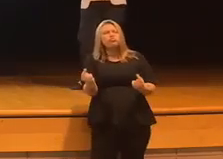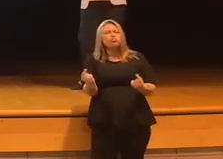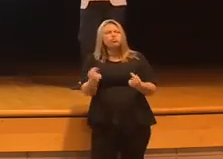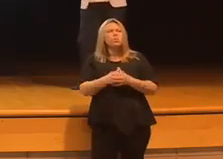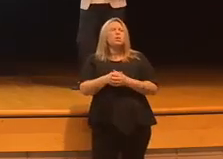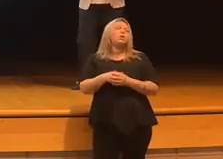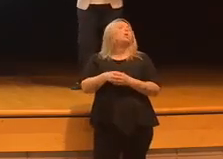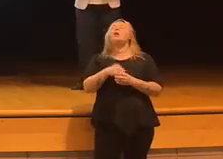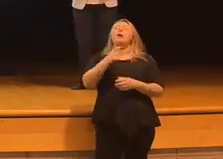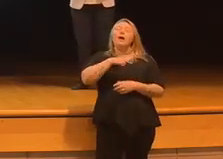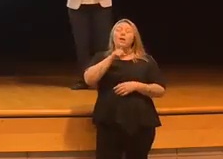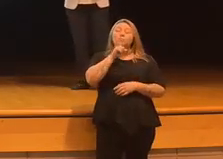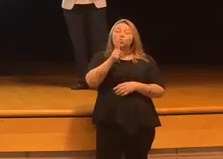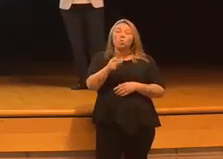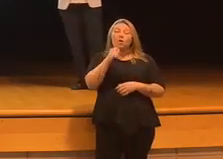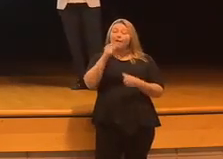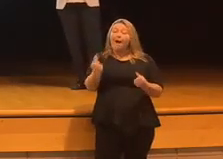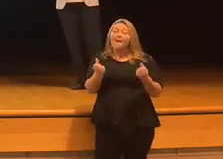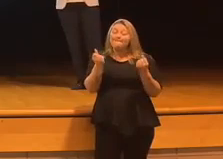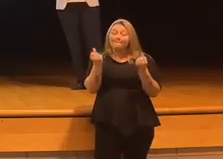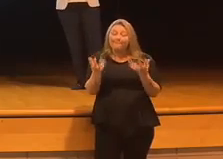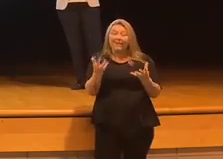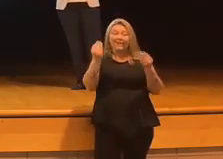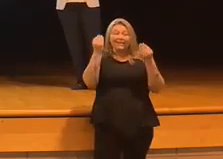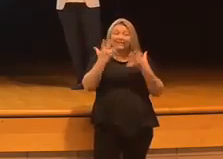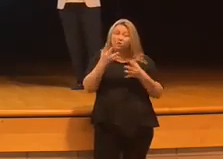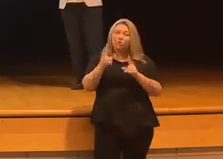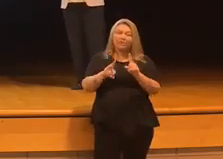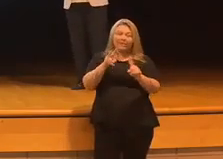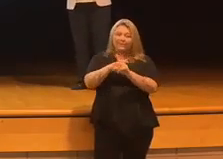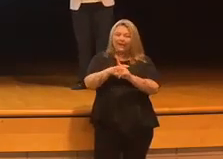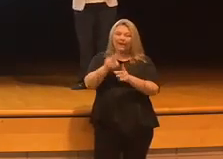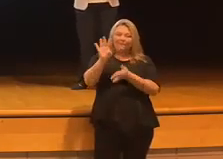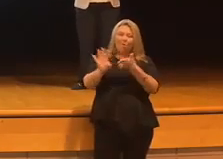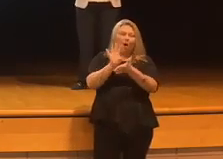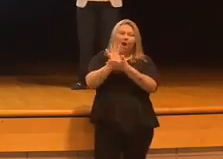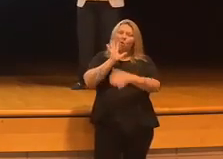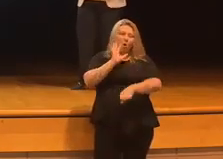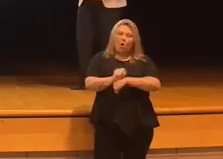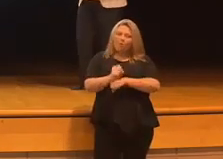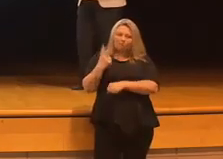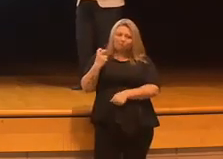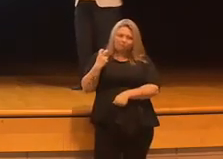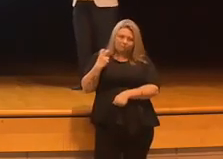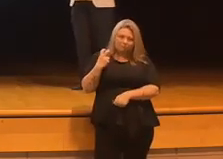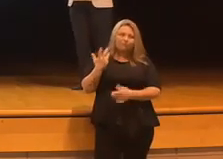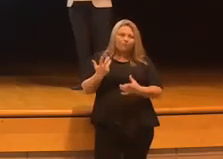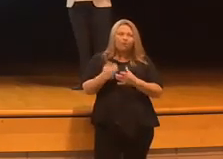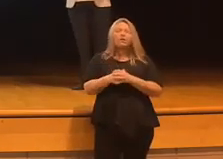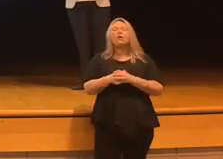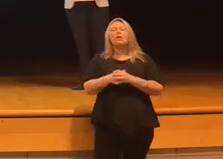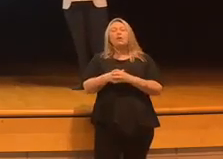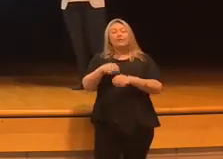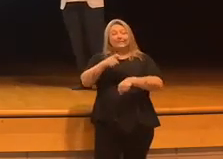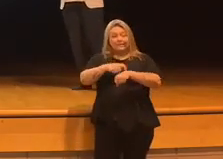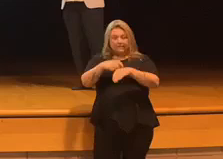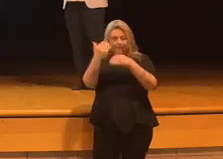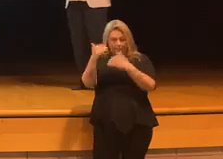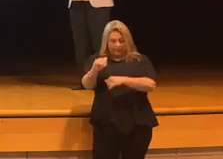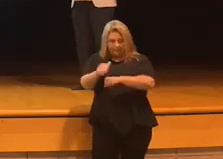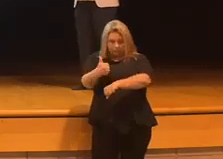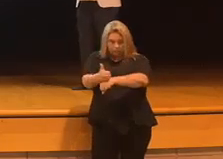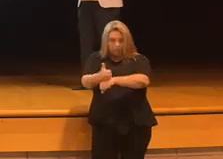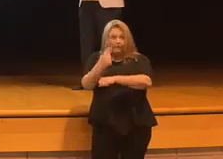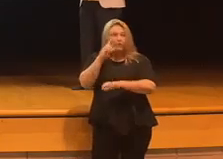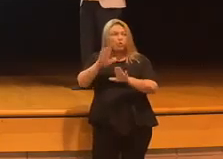guarantee not many teachers, if any, are assigning 4 hours worth of homework a night. Set time limits